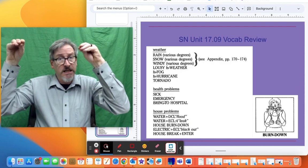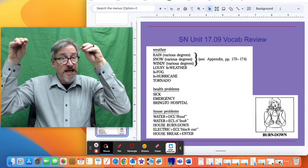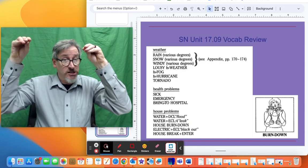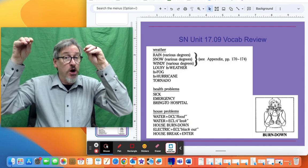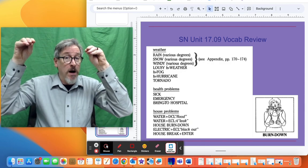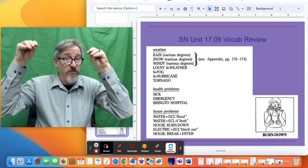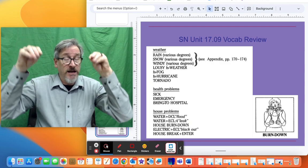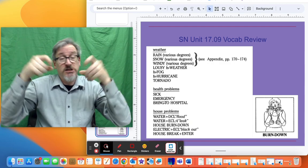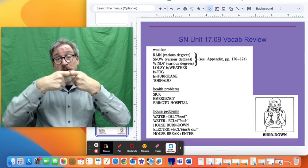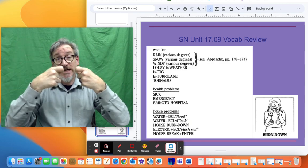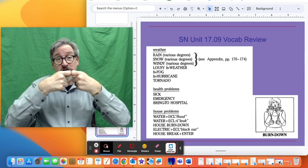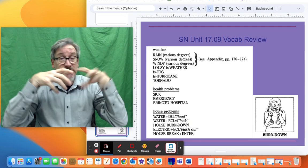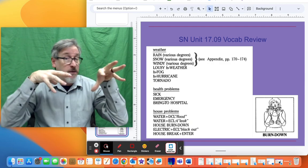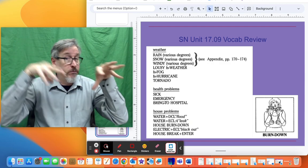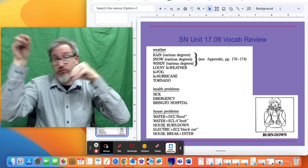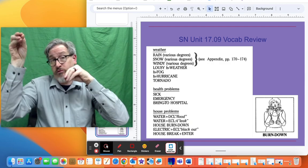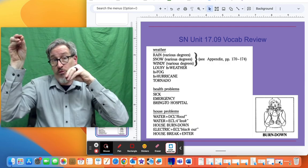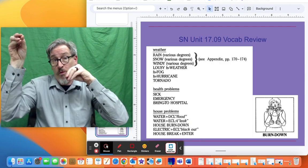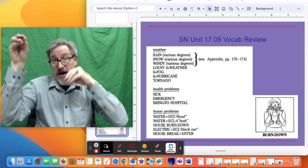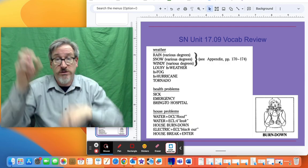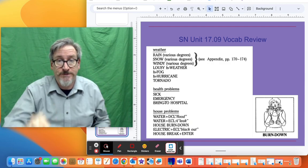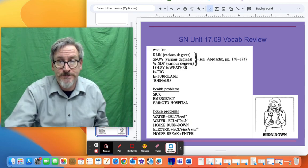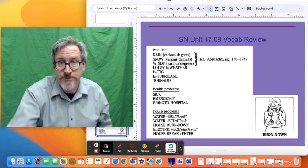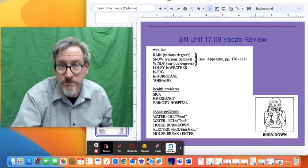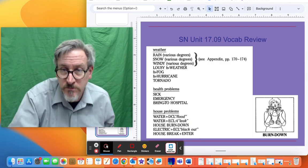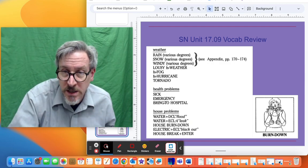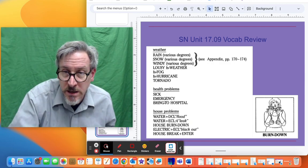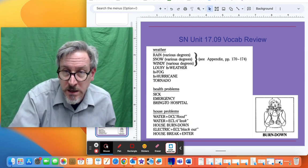the lights go out, right? So electricity went out.